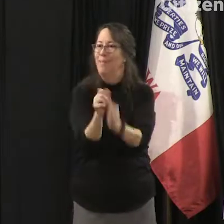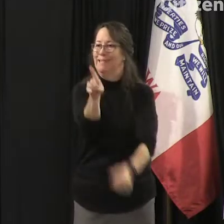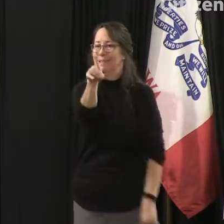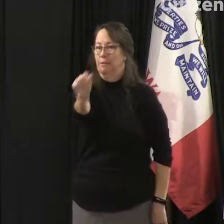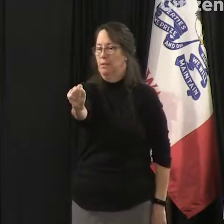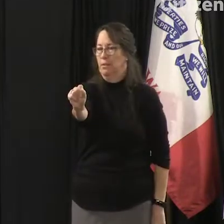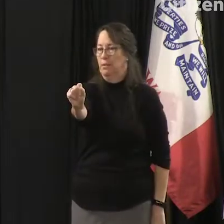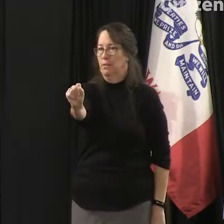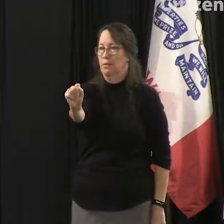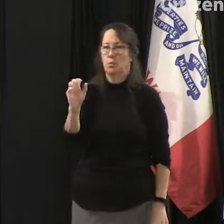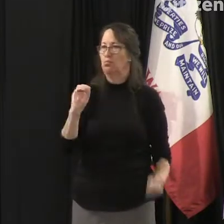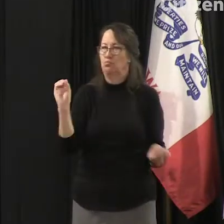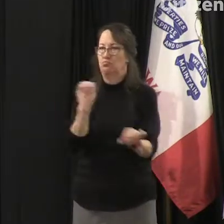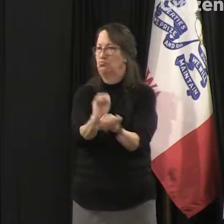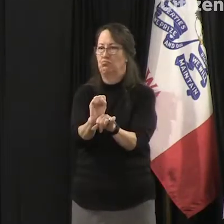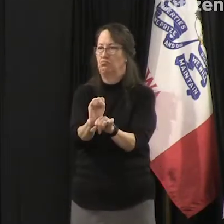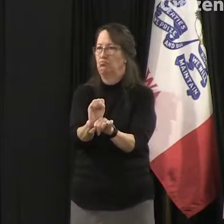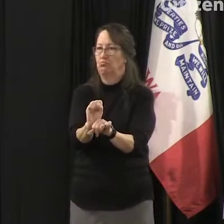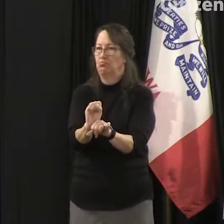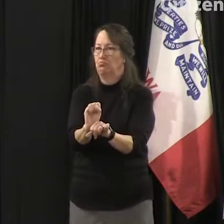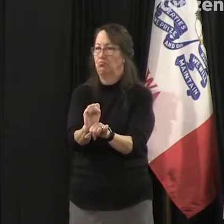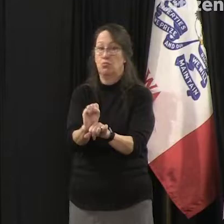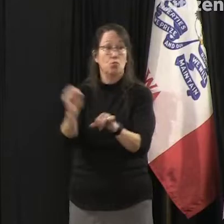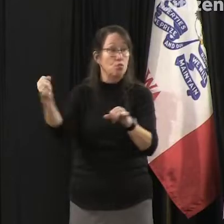disabilities are not in the workforce.